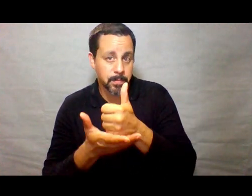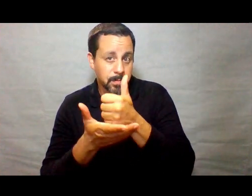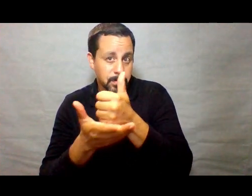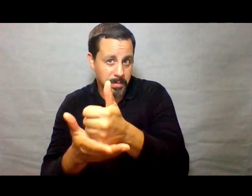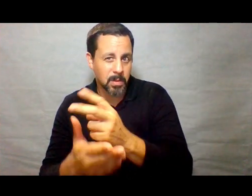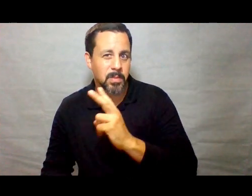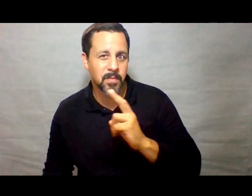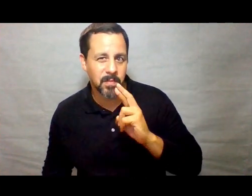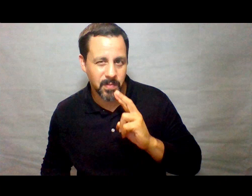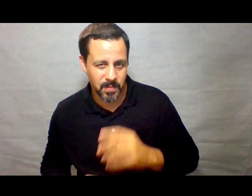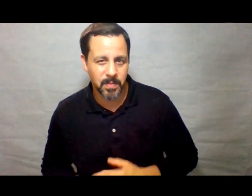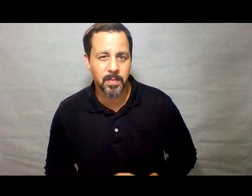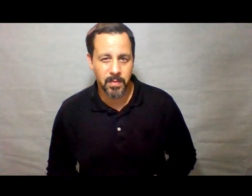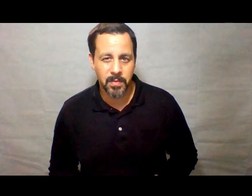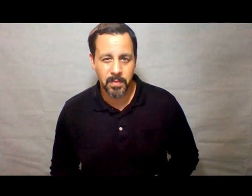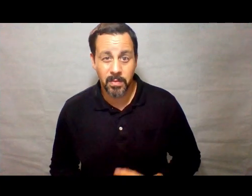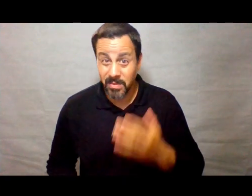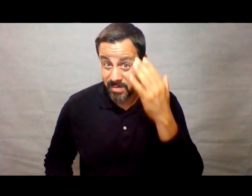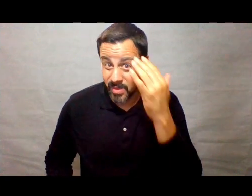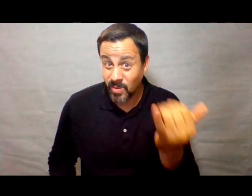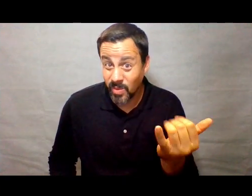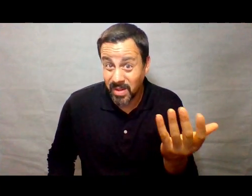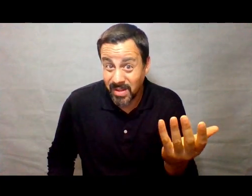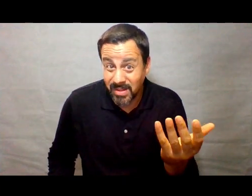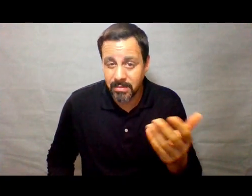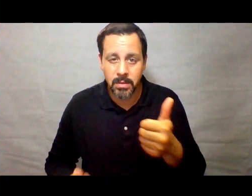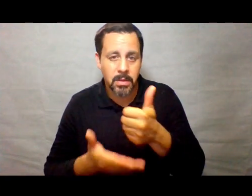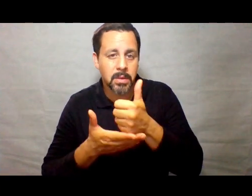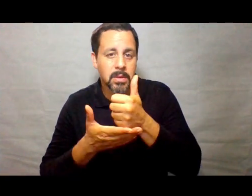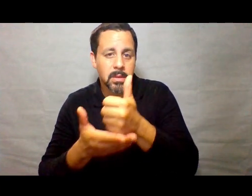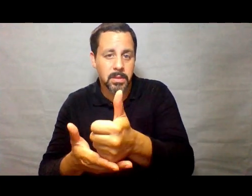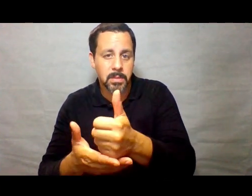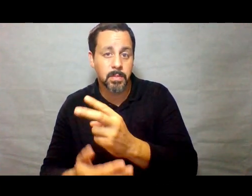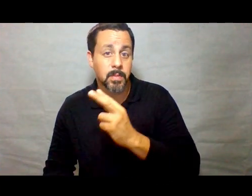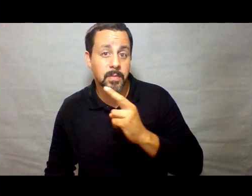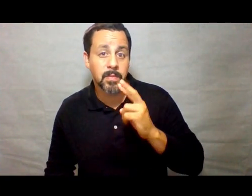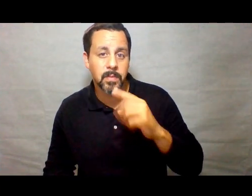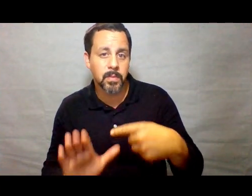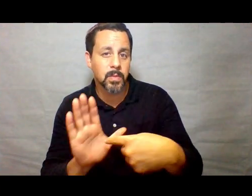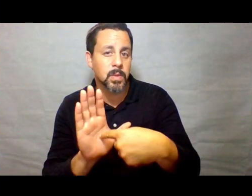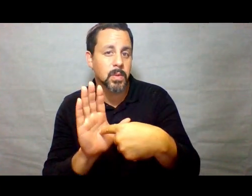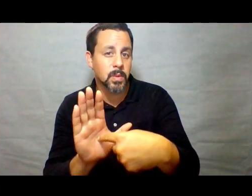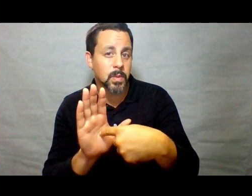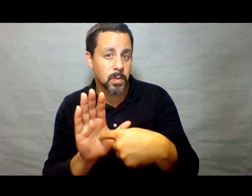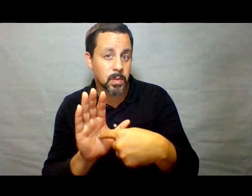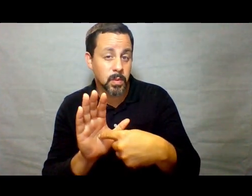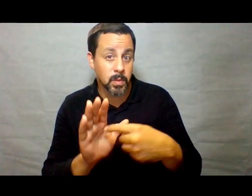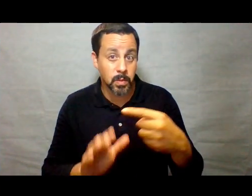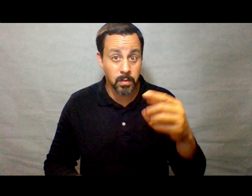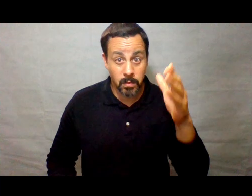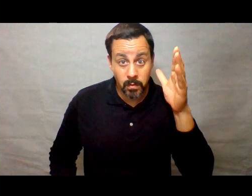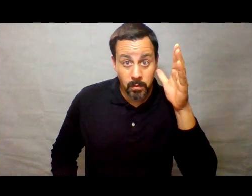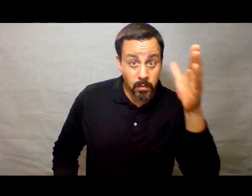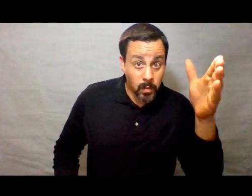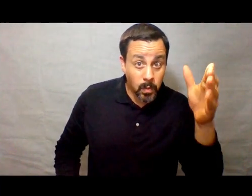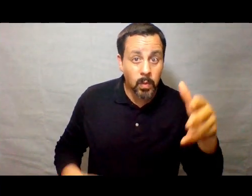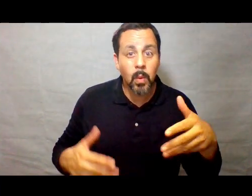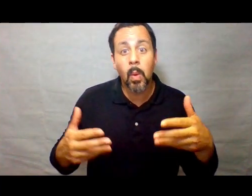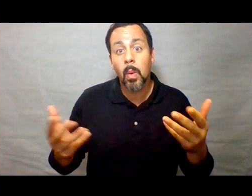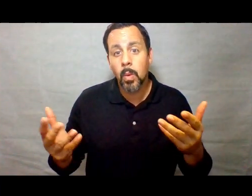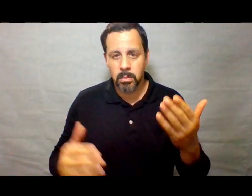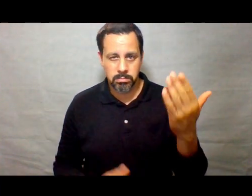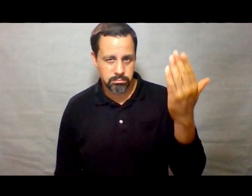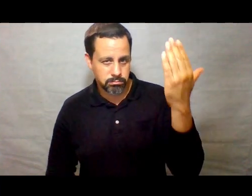Time modals are considered helping verbs. It helps indicate if